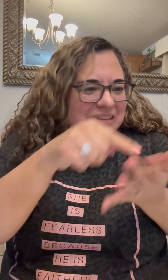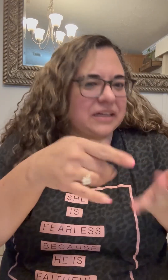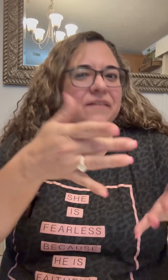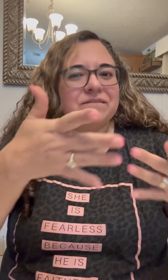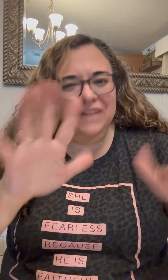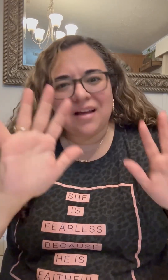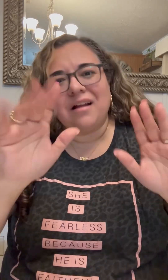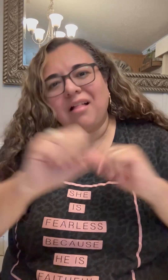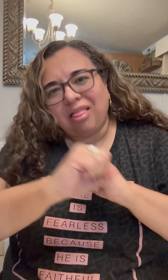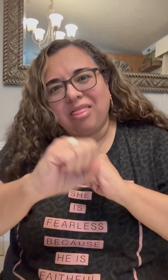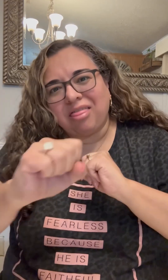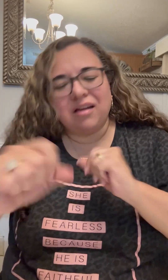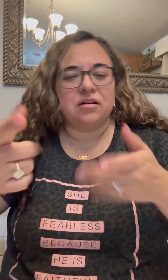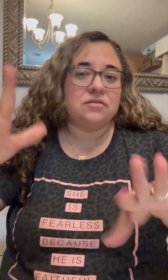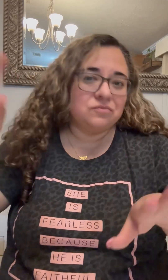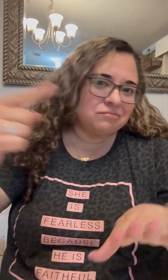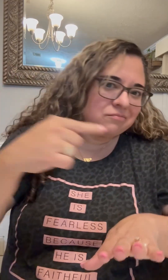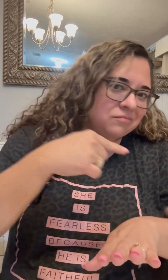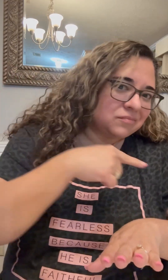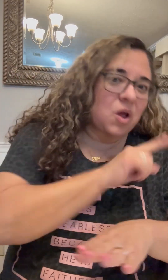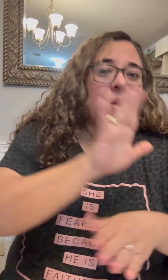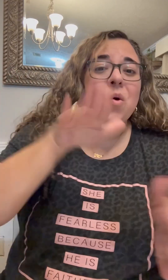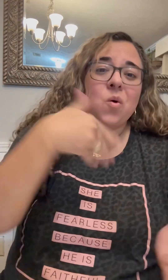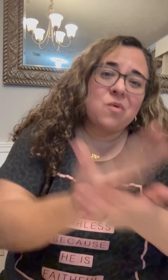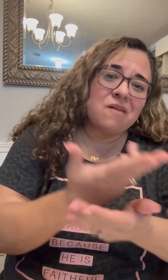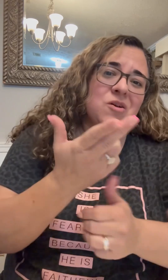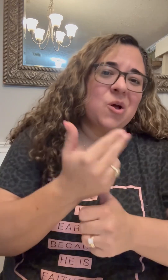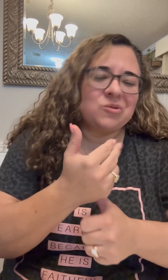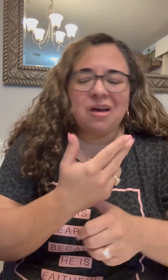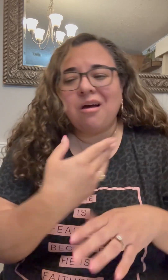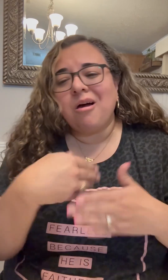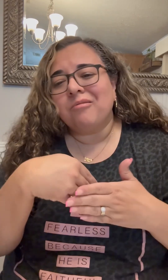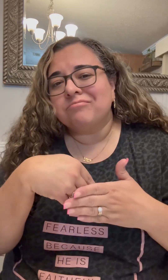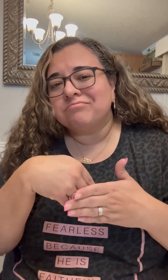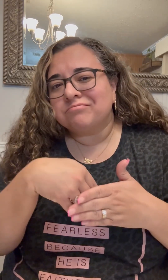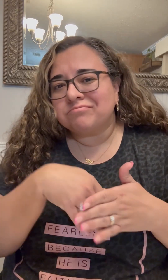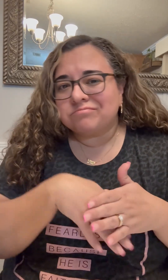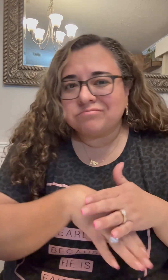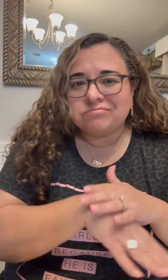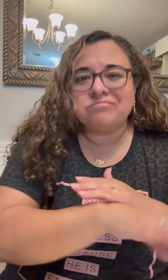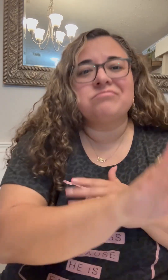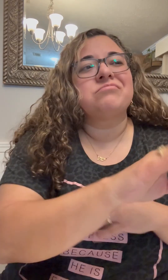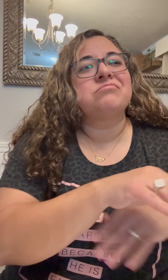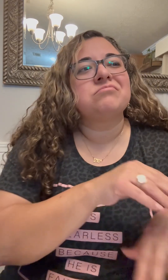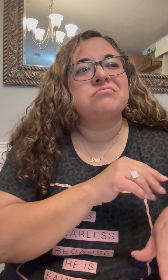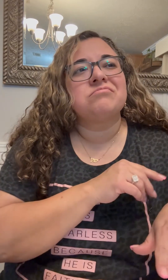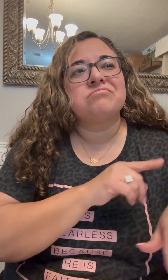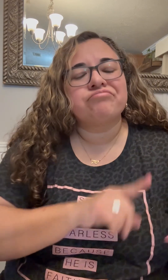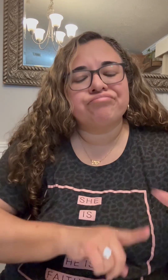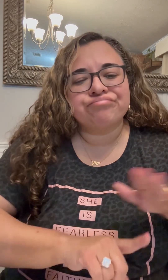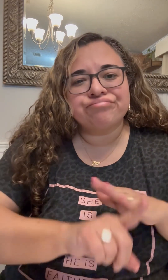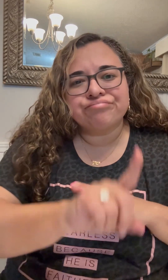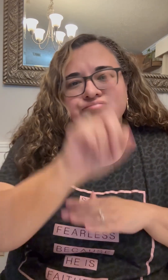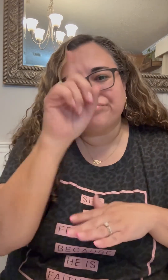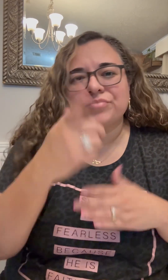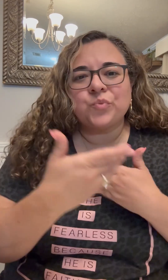that he needed, took all this extra time, gets to the hotel, goes up to his